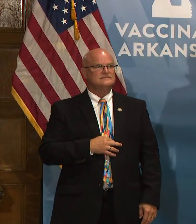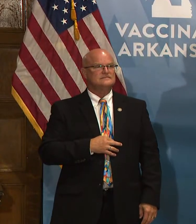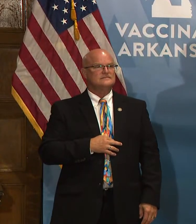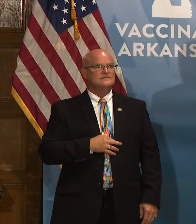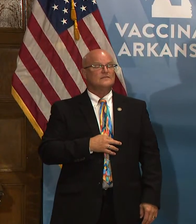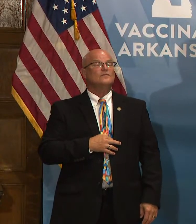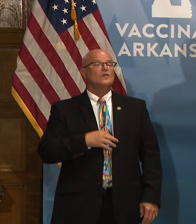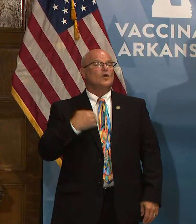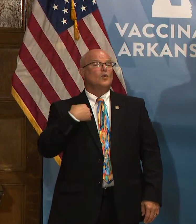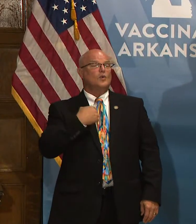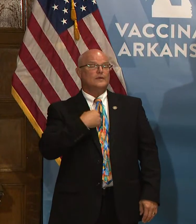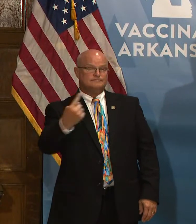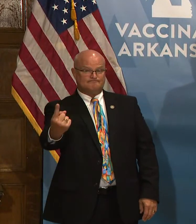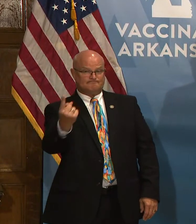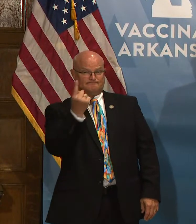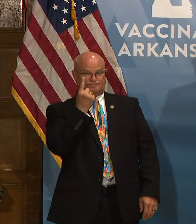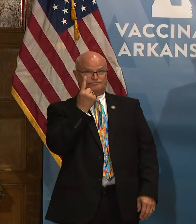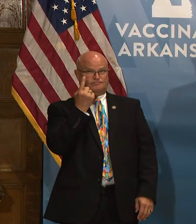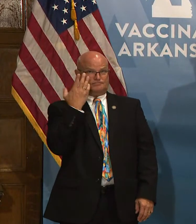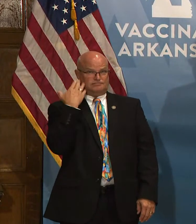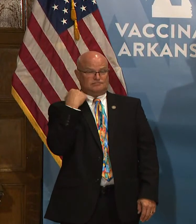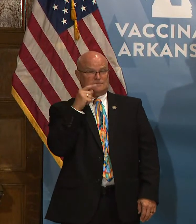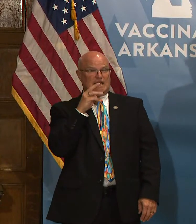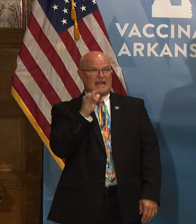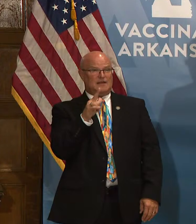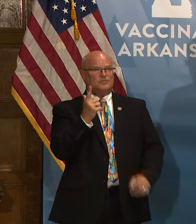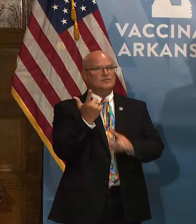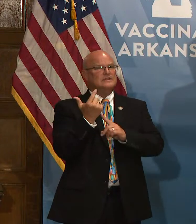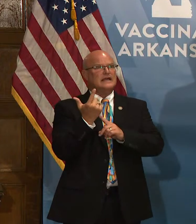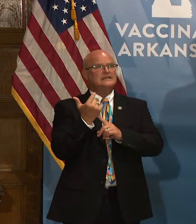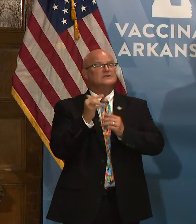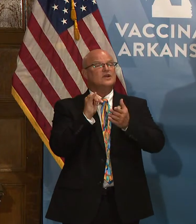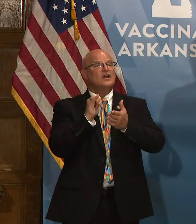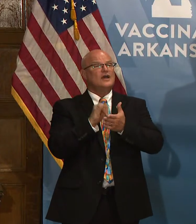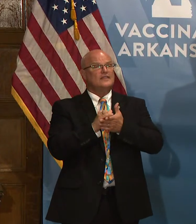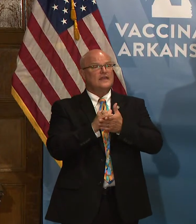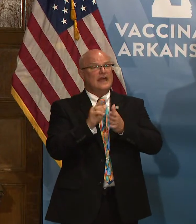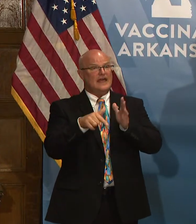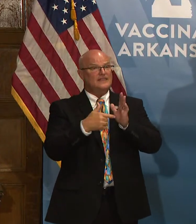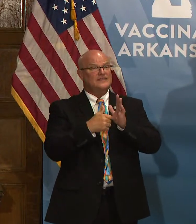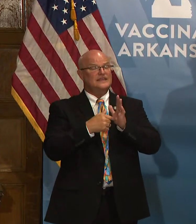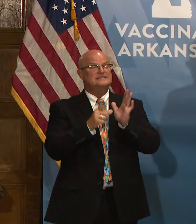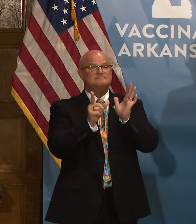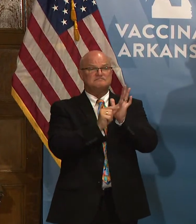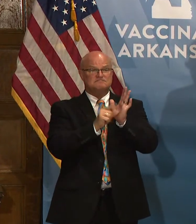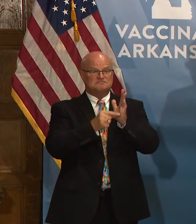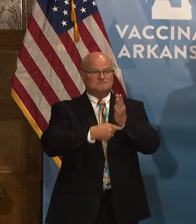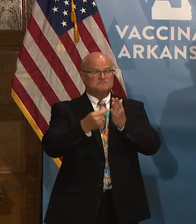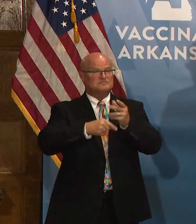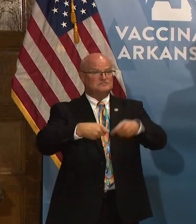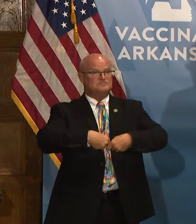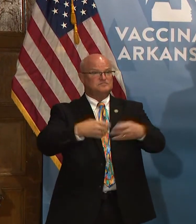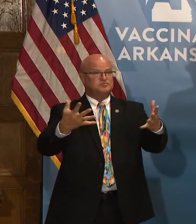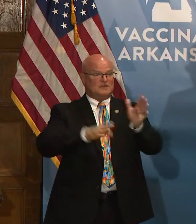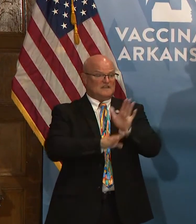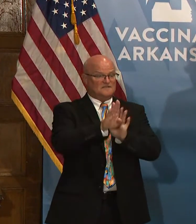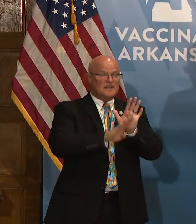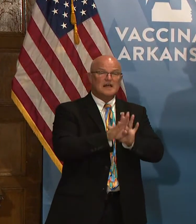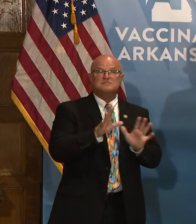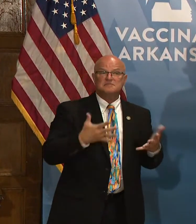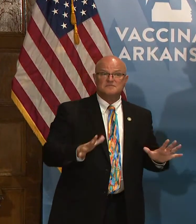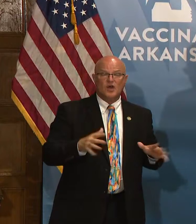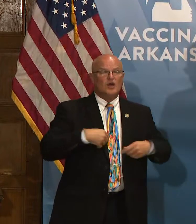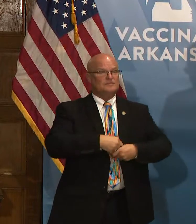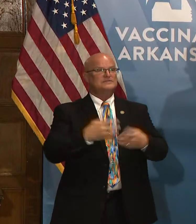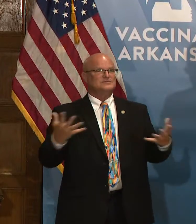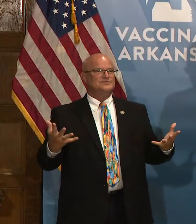So we were approached in April of last year that there was this type of publication had been developed and had already